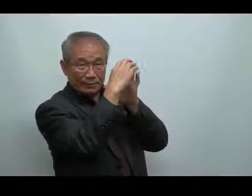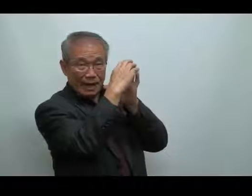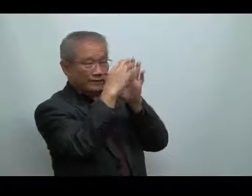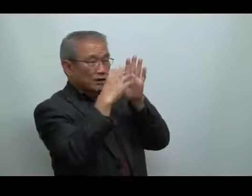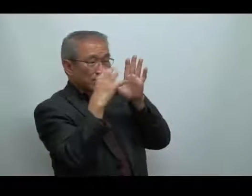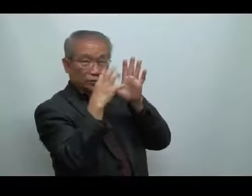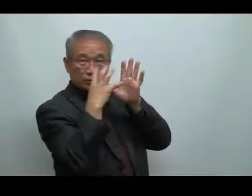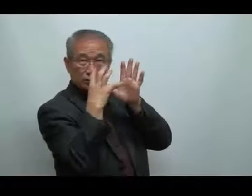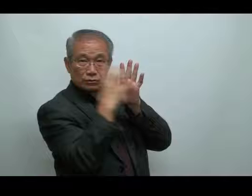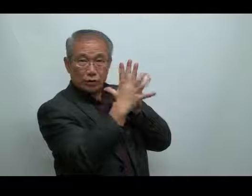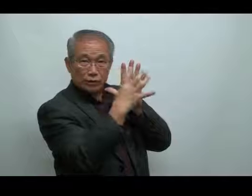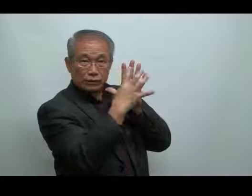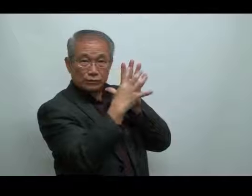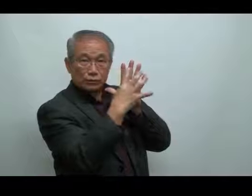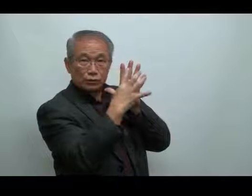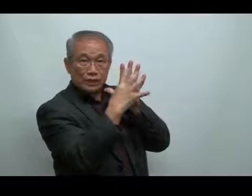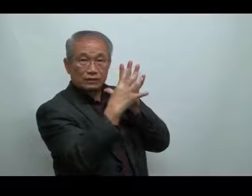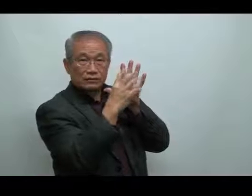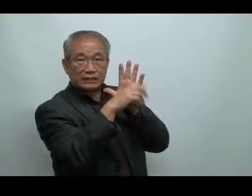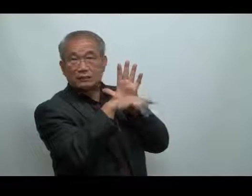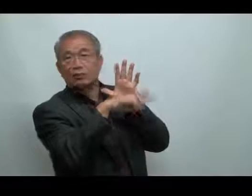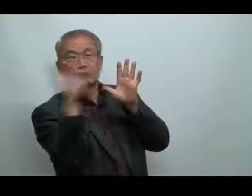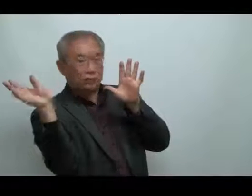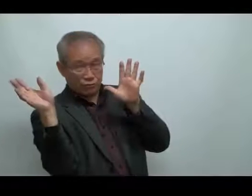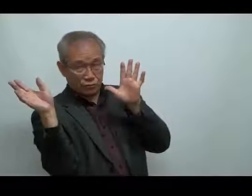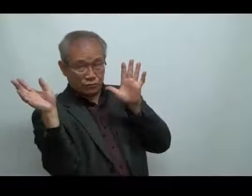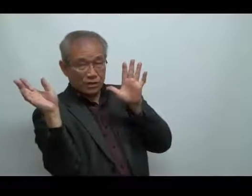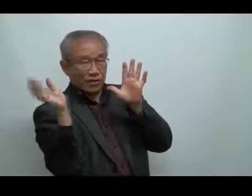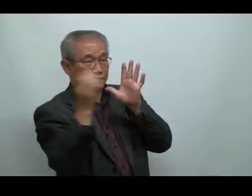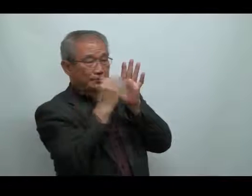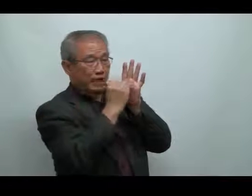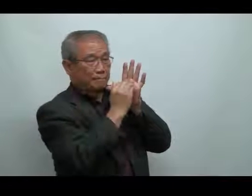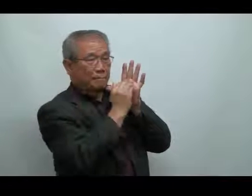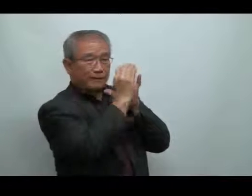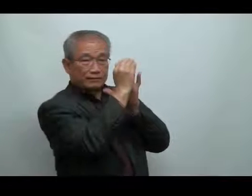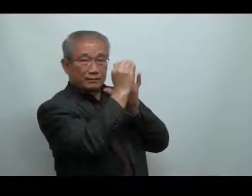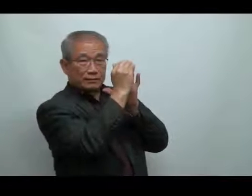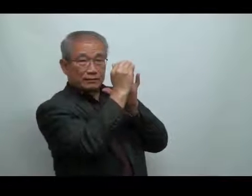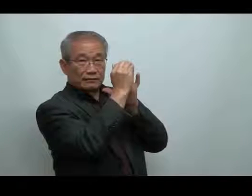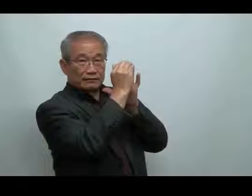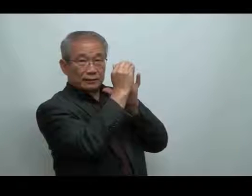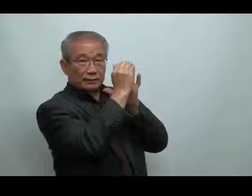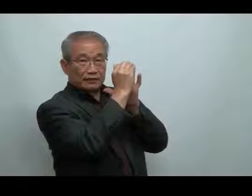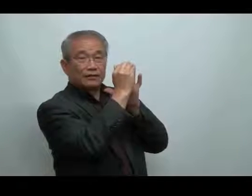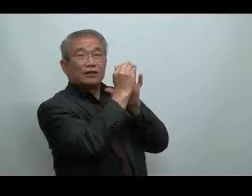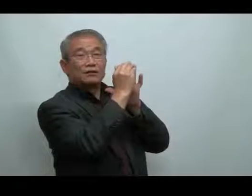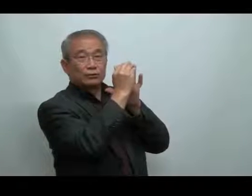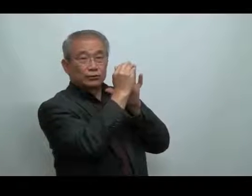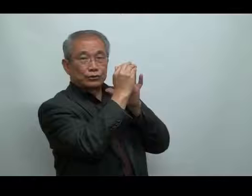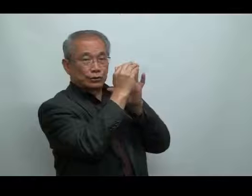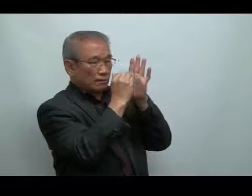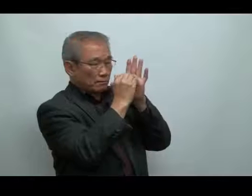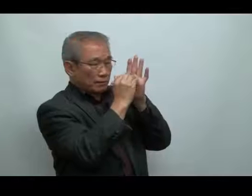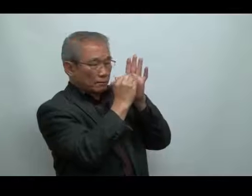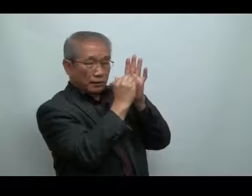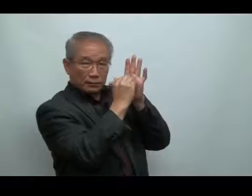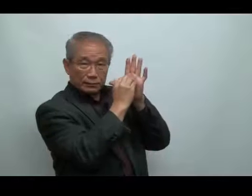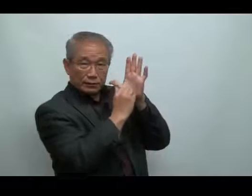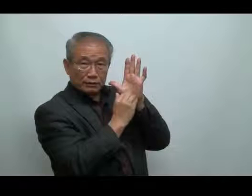half. So learn to use that, sing the whole song through. If it's above the middle of the treble clef, you use yo. Below the middle of